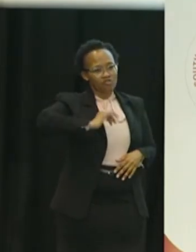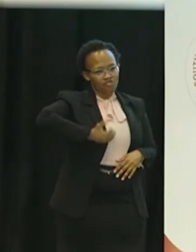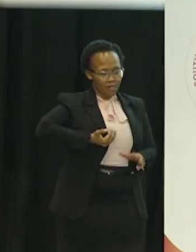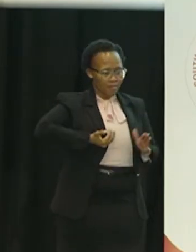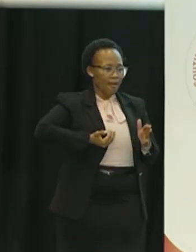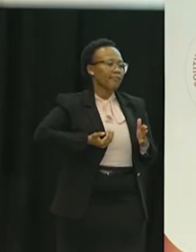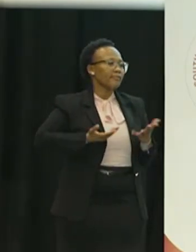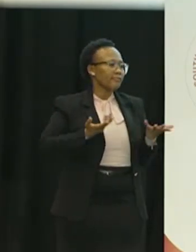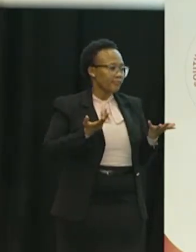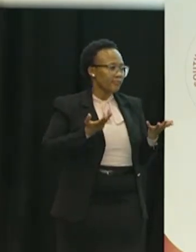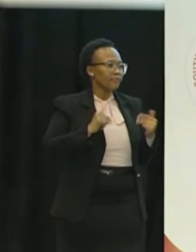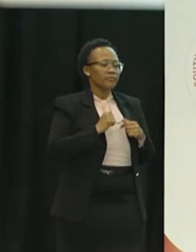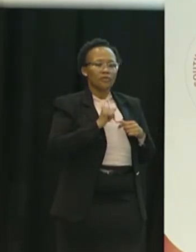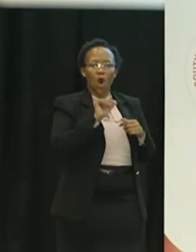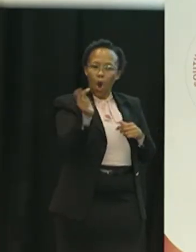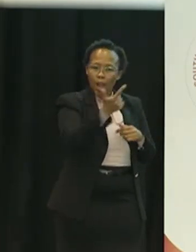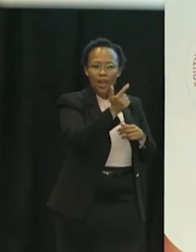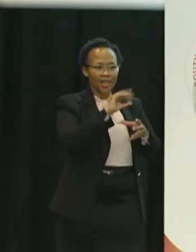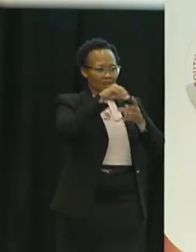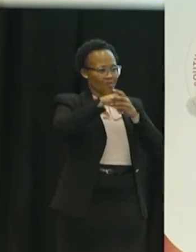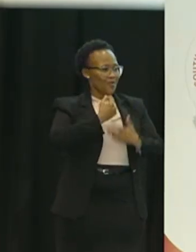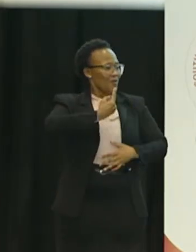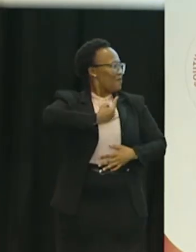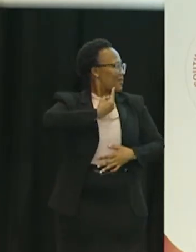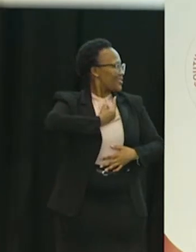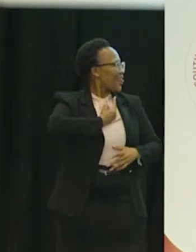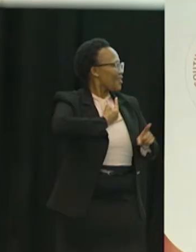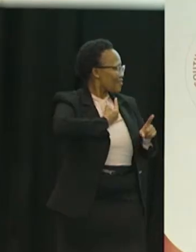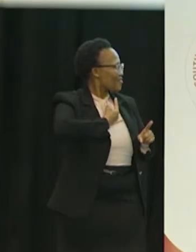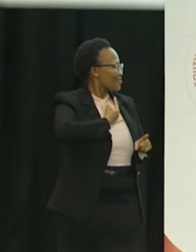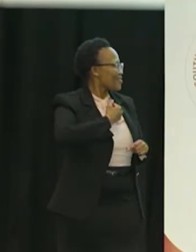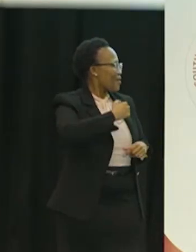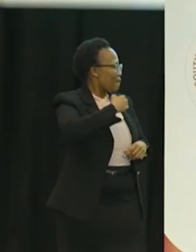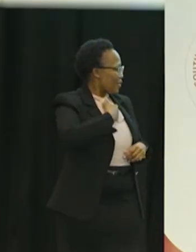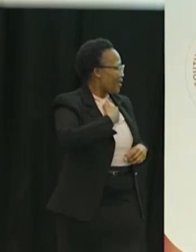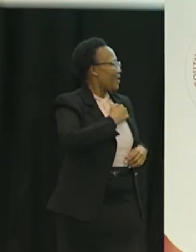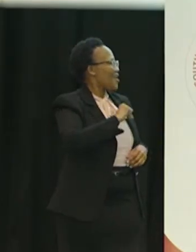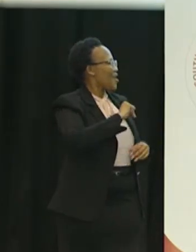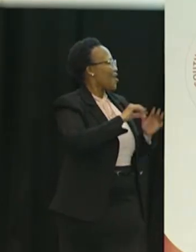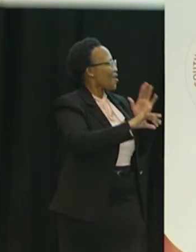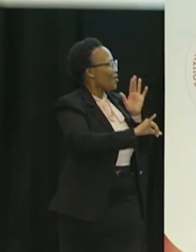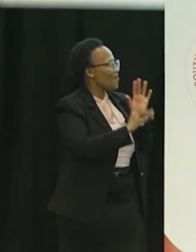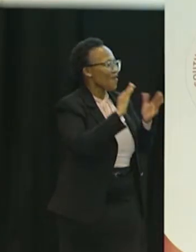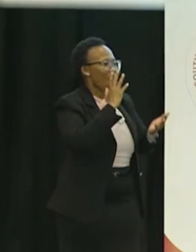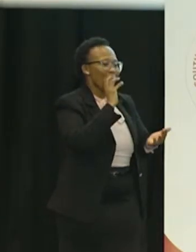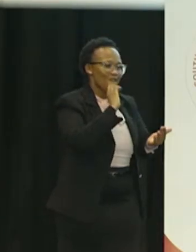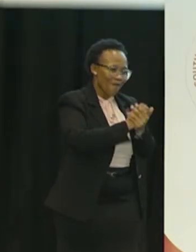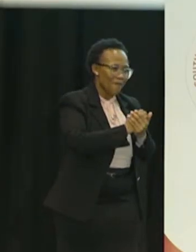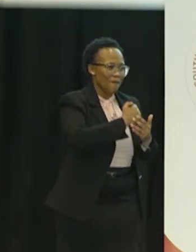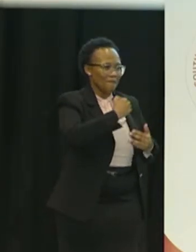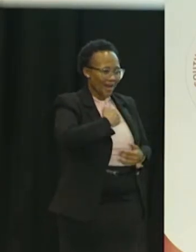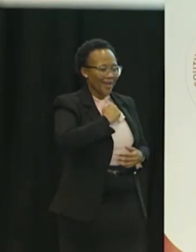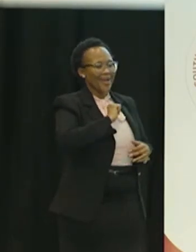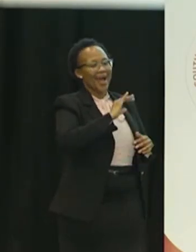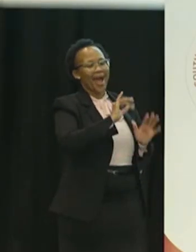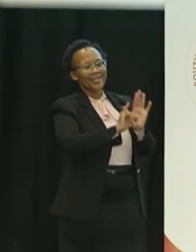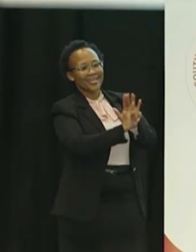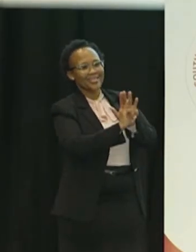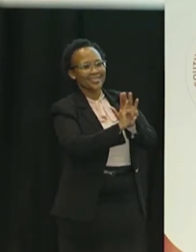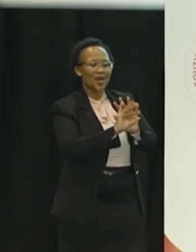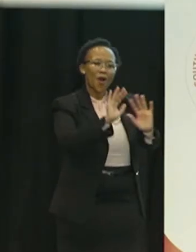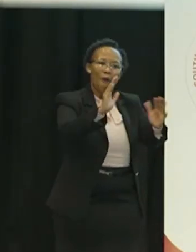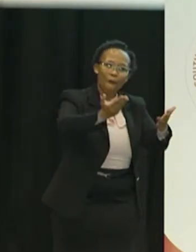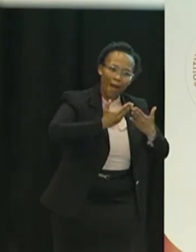between, including myself, in my non-conforming gender identity, welcome, and we're looking forward to a very